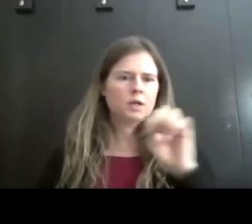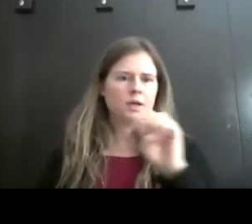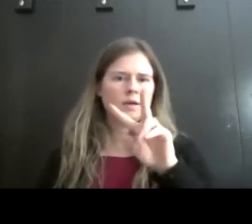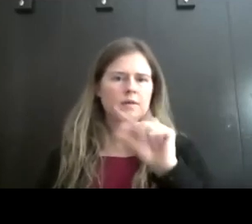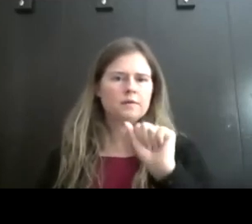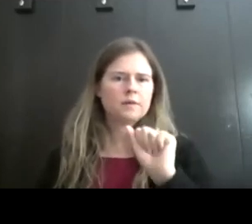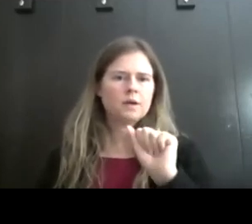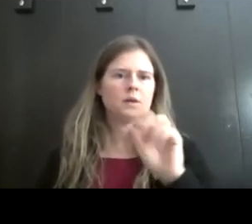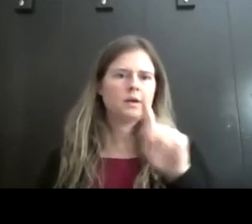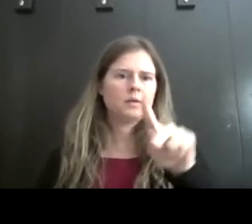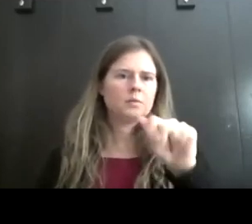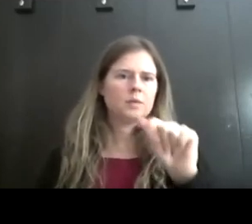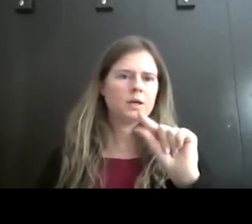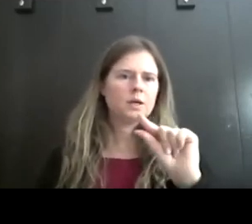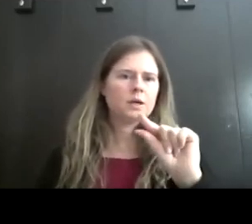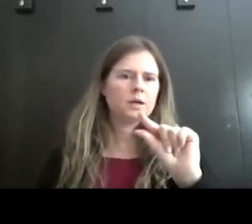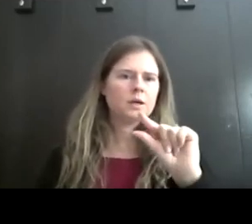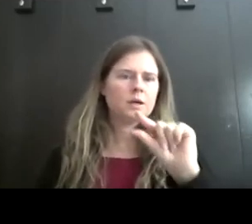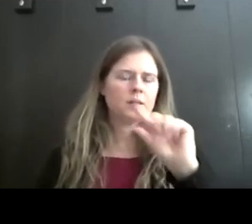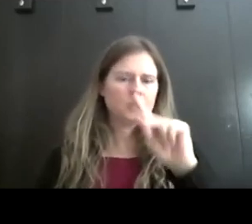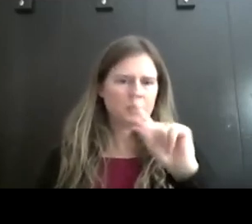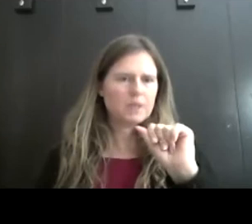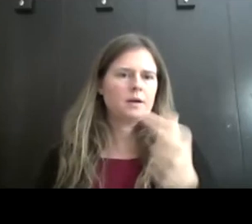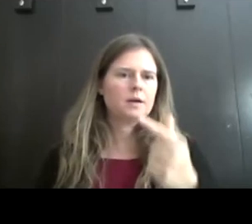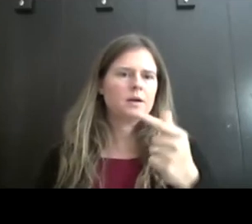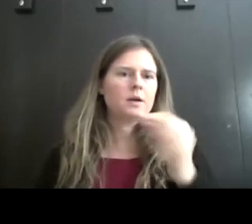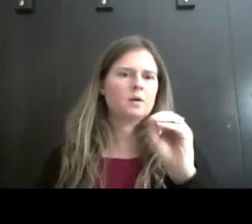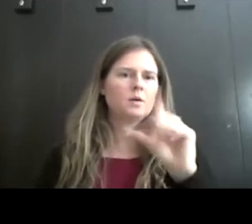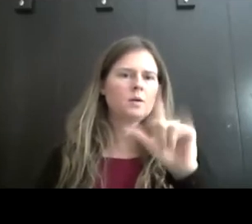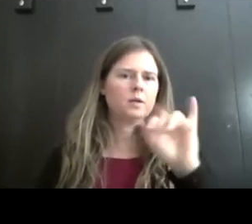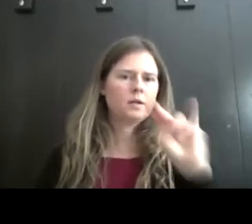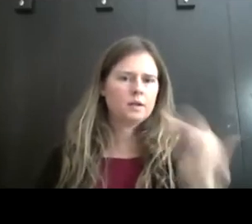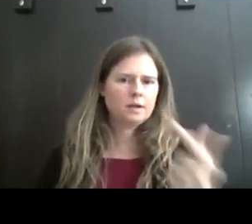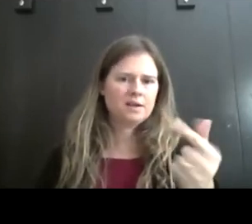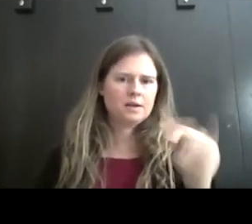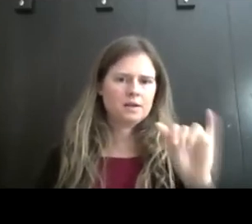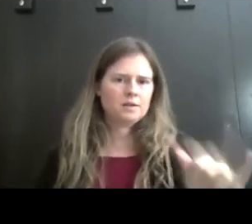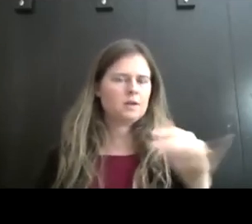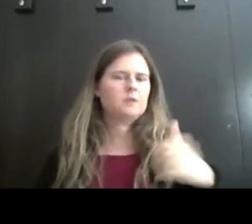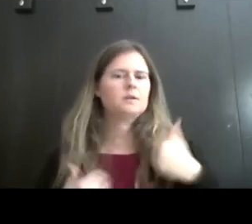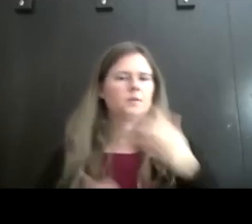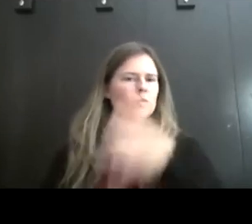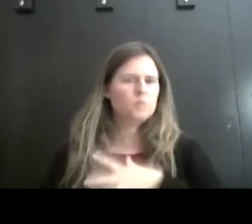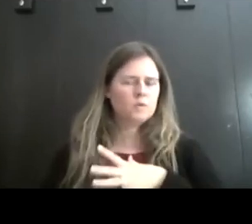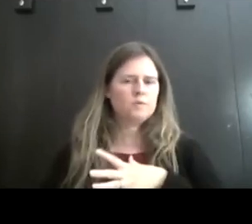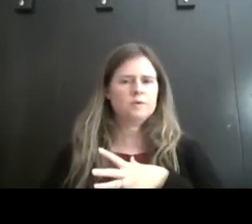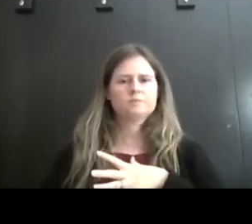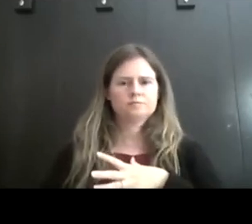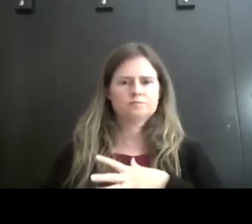Pagelin. So the young lady that I was messaging and sending messages to just before the program